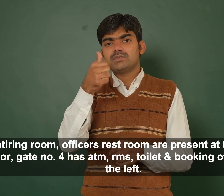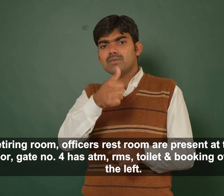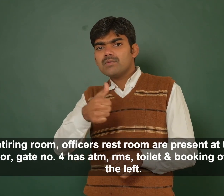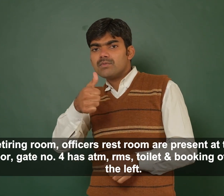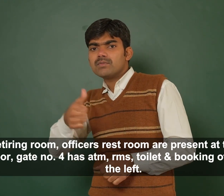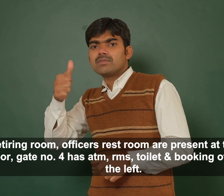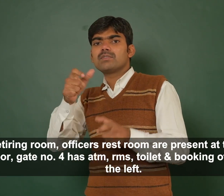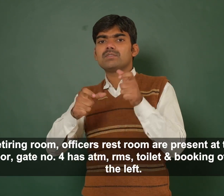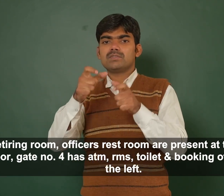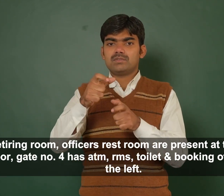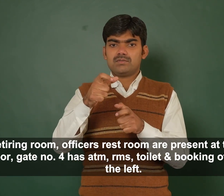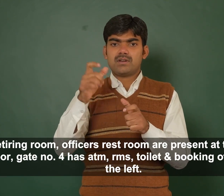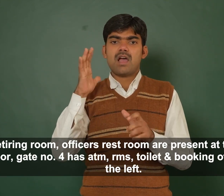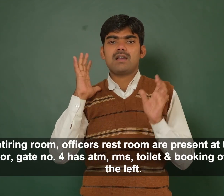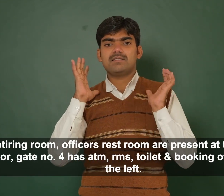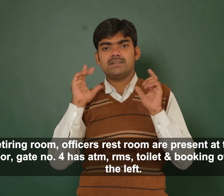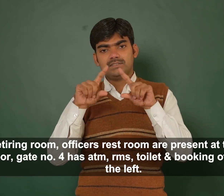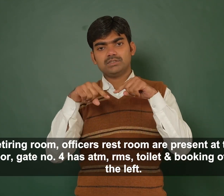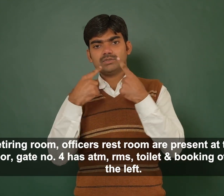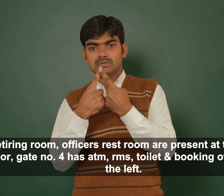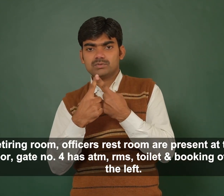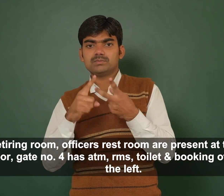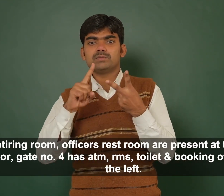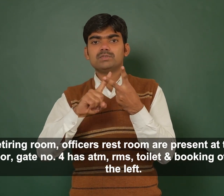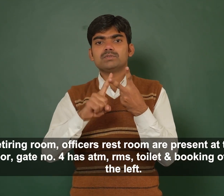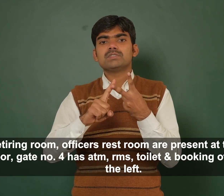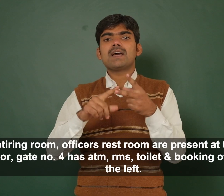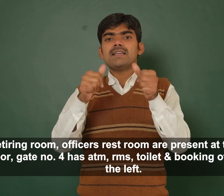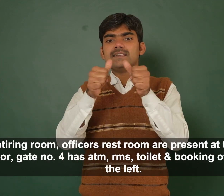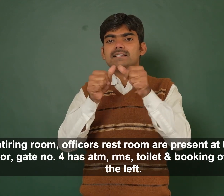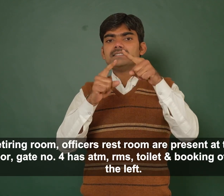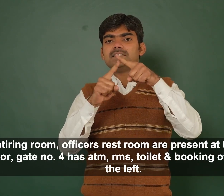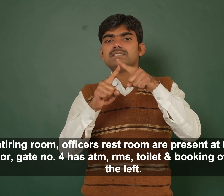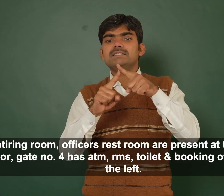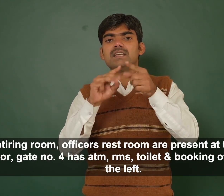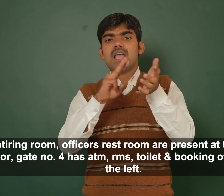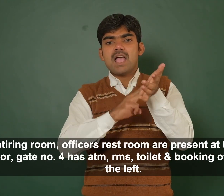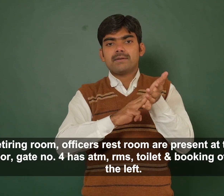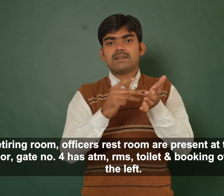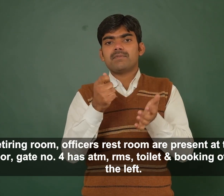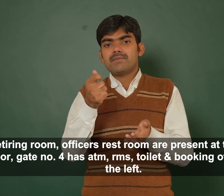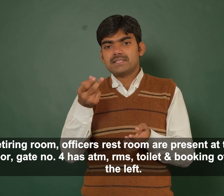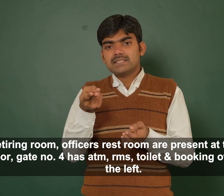ATM, RMS, toilet and booking office at the left.